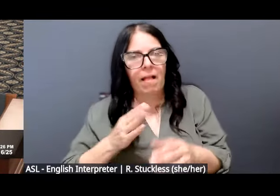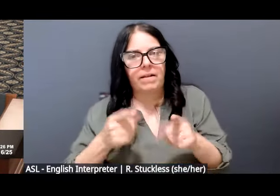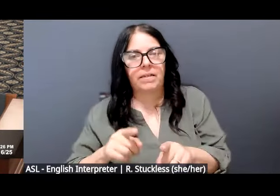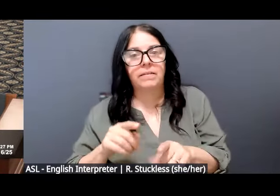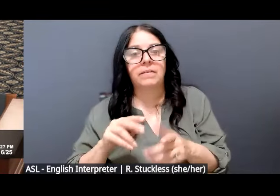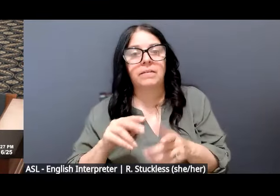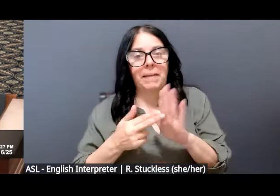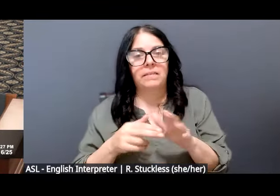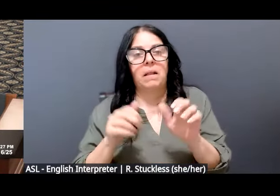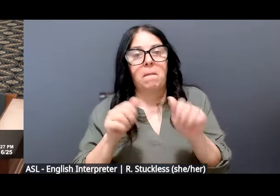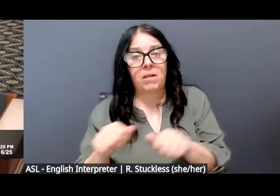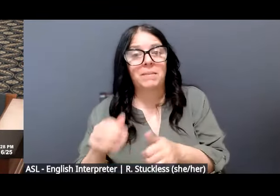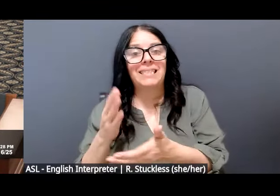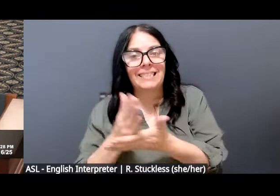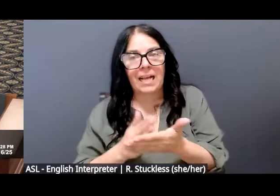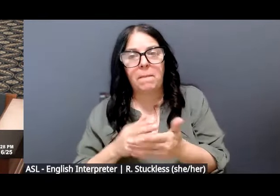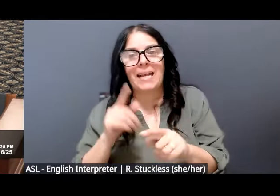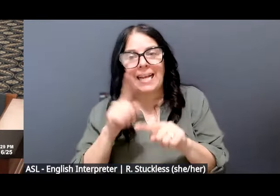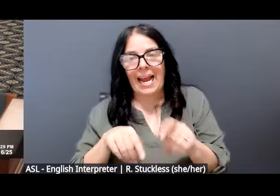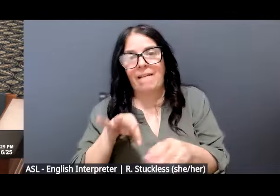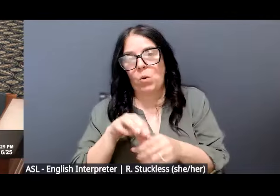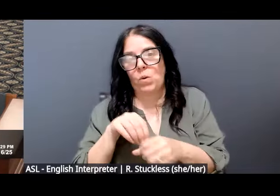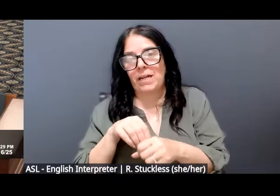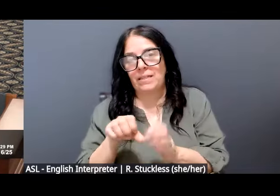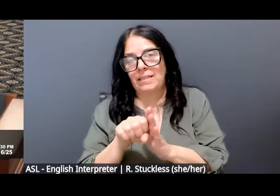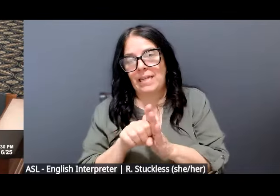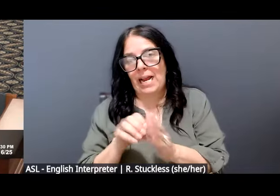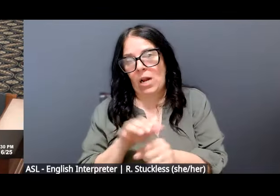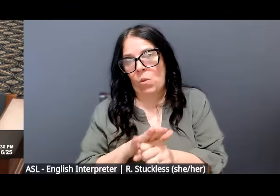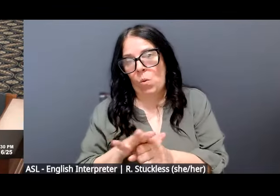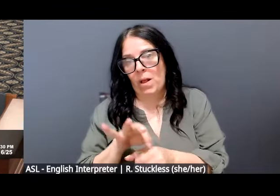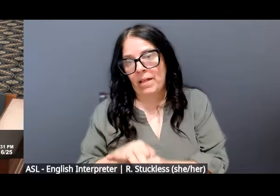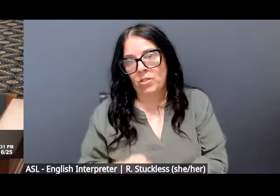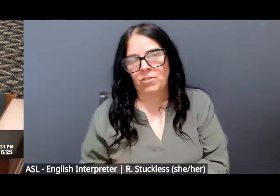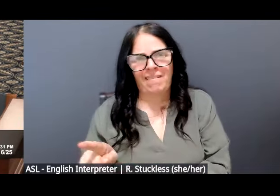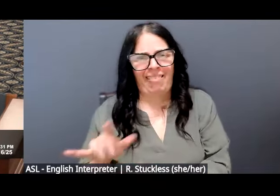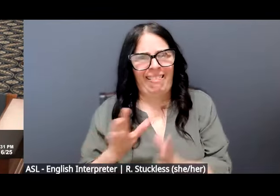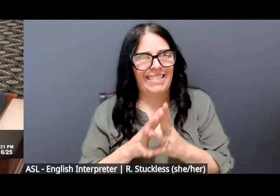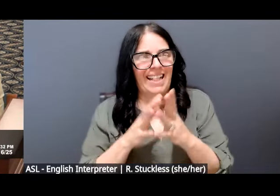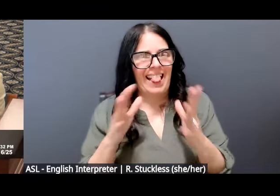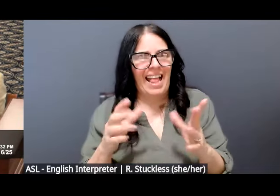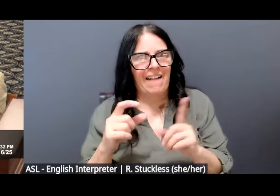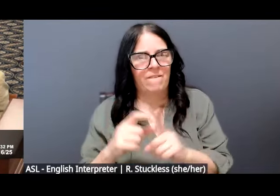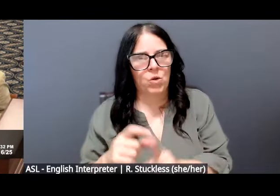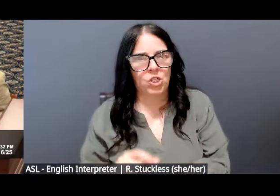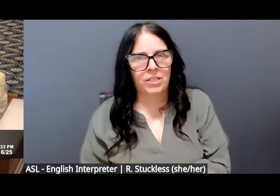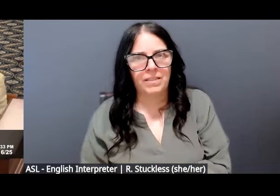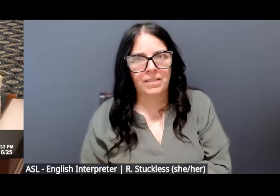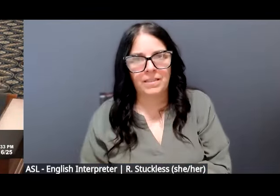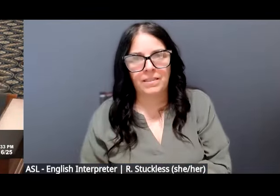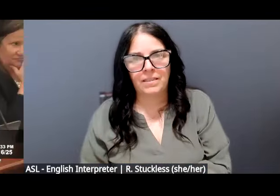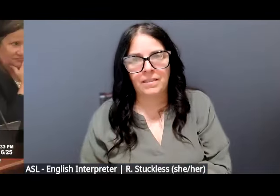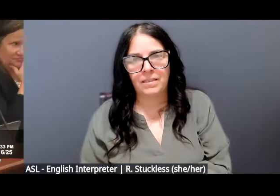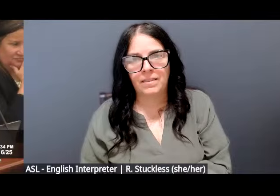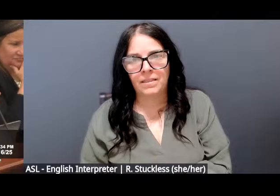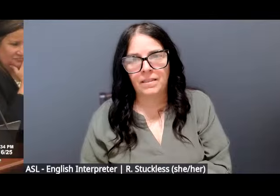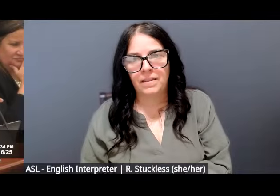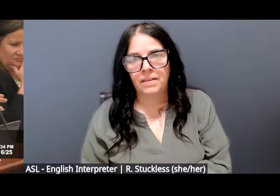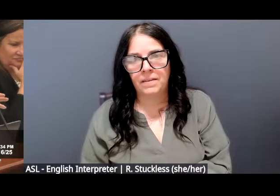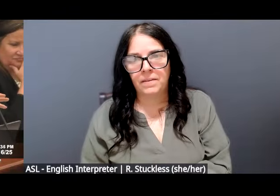will not be able to vote in state and local elections. That's a whole lot of lawyerly words. No, but it's not, and